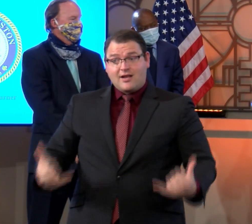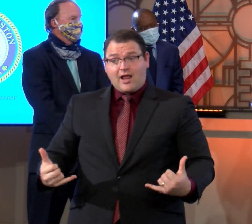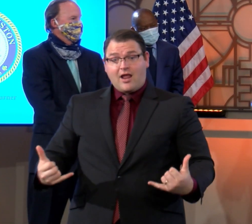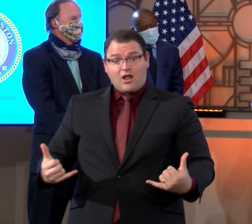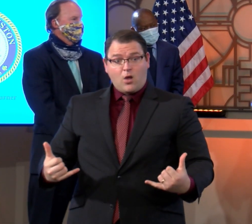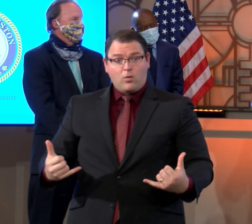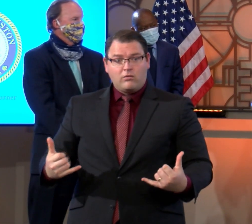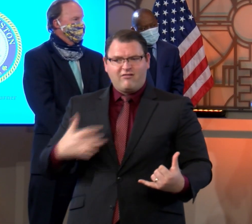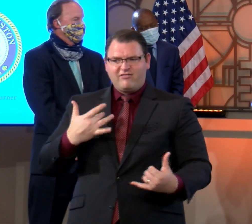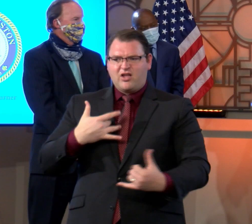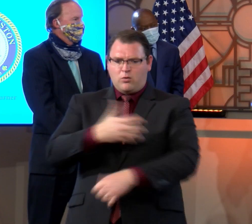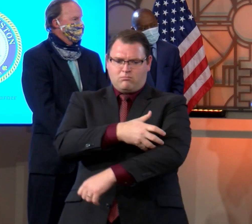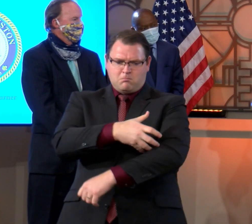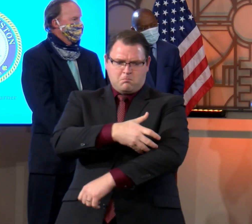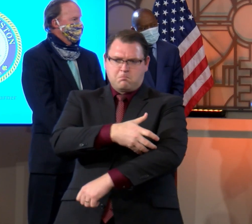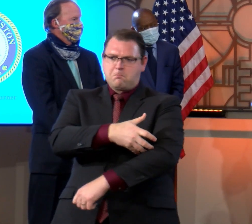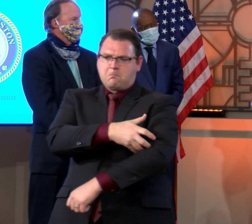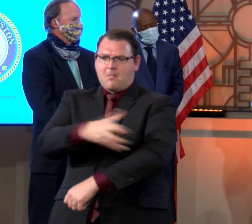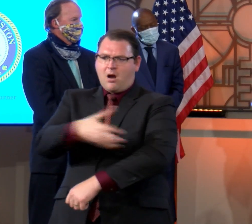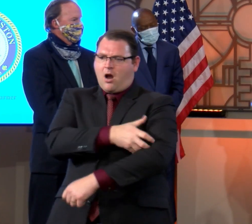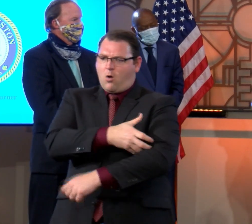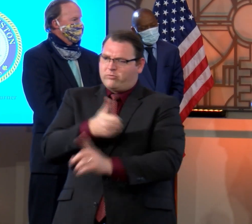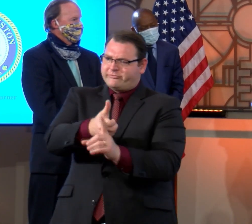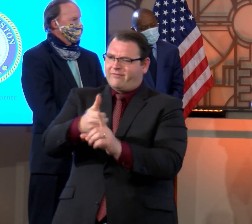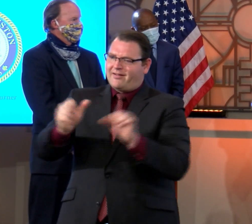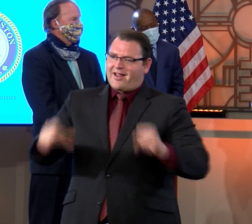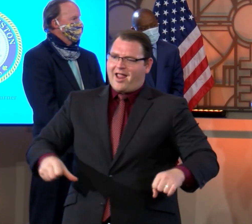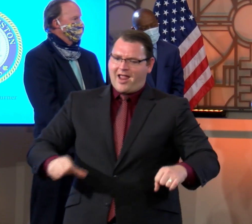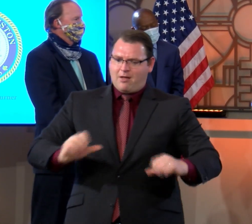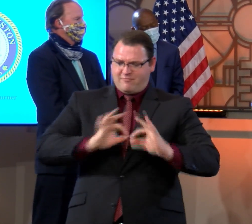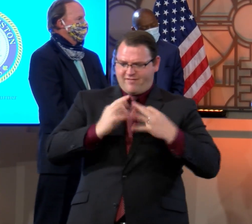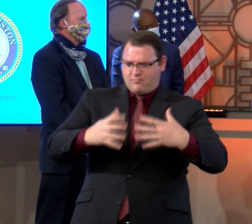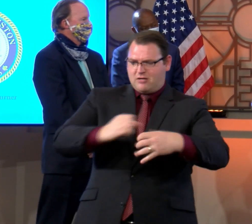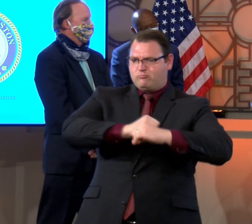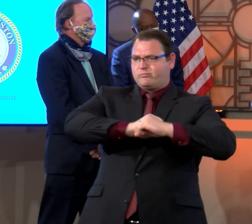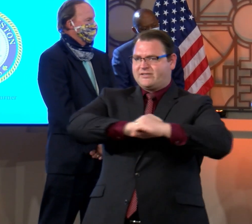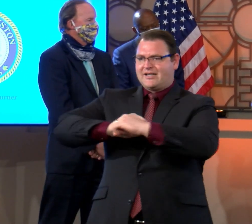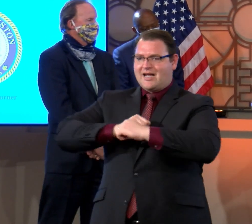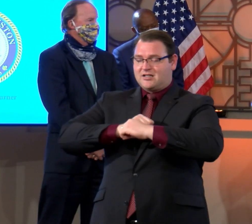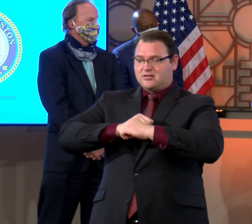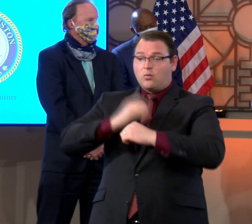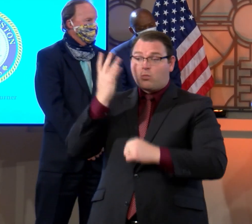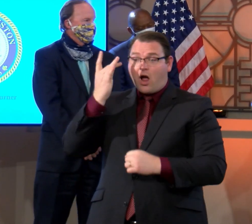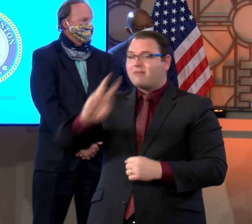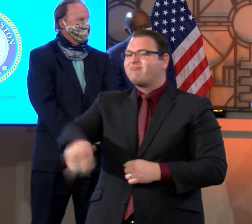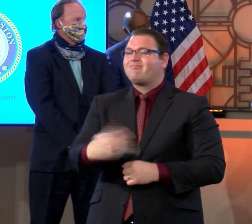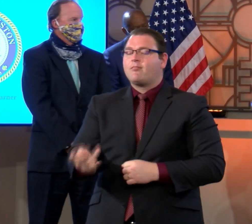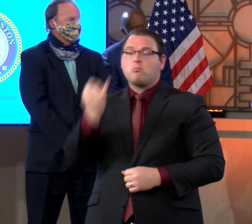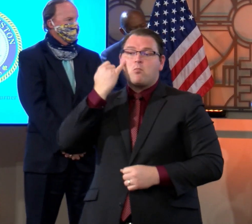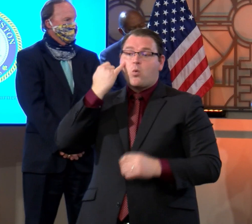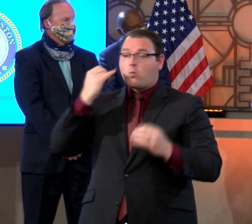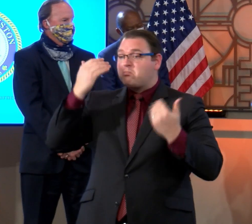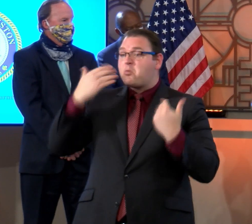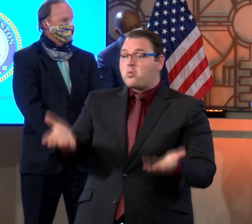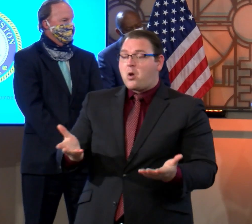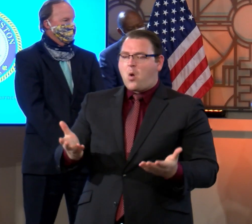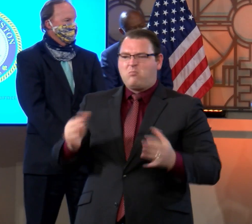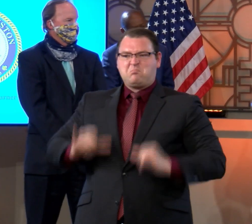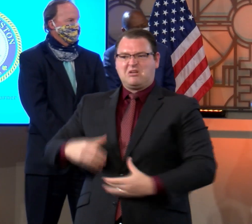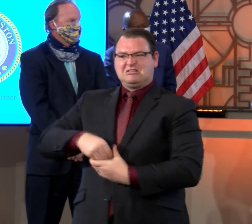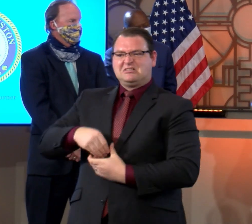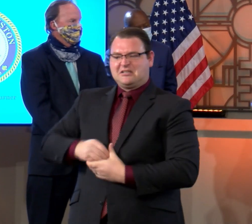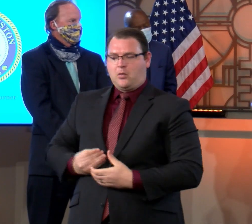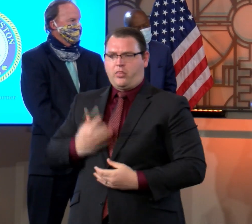to protect your family members. Because if you're positive and you don't know it, you're infecting the people closest to you.